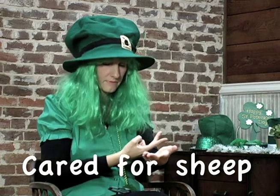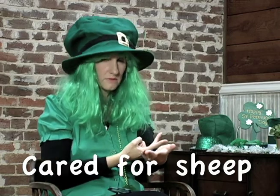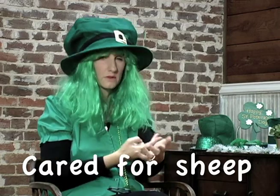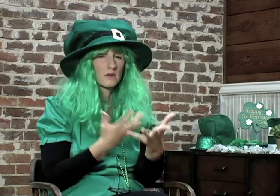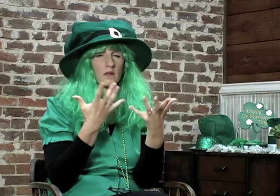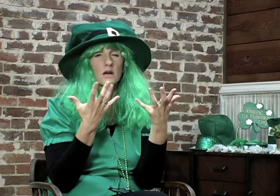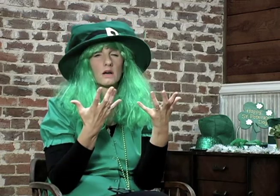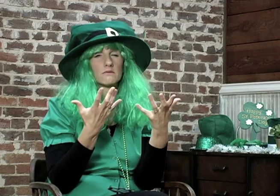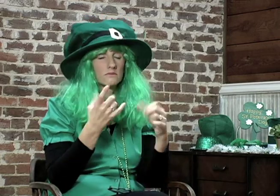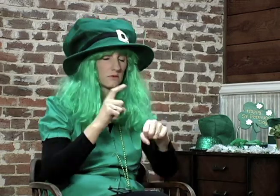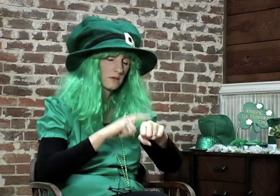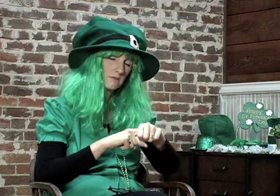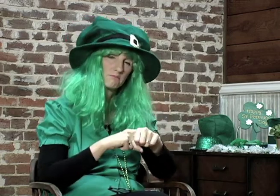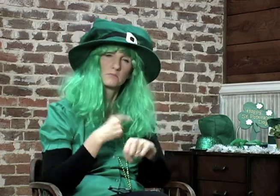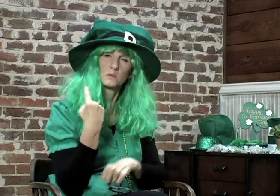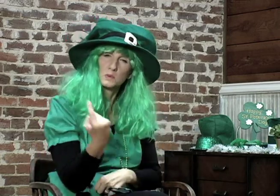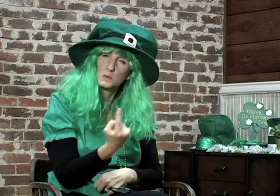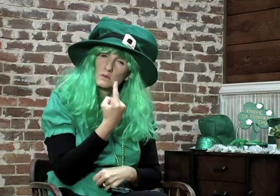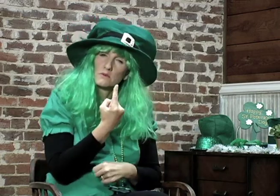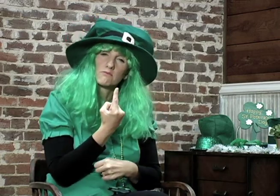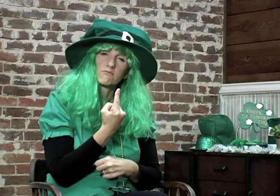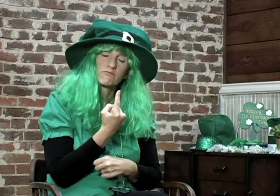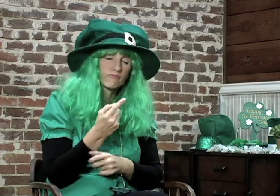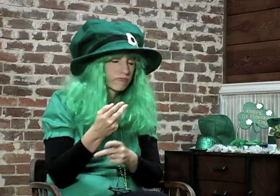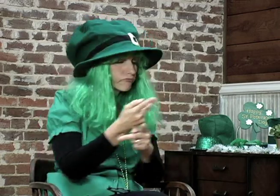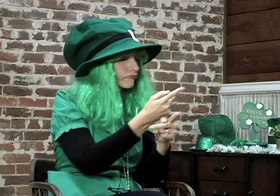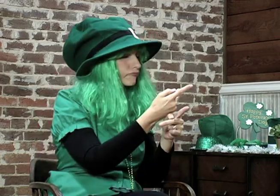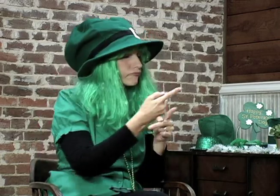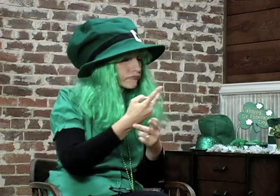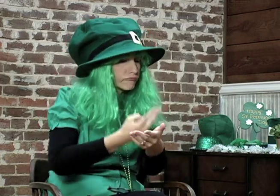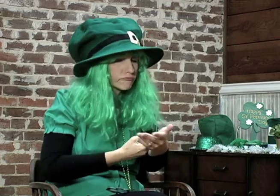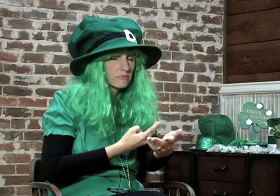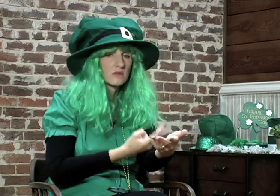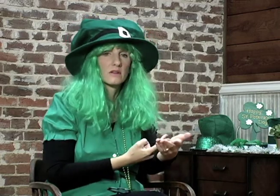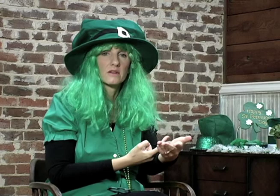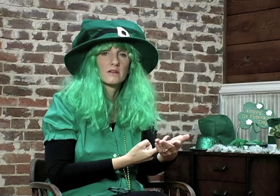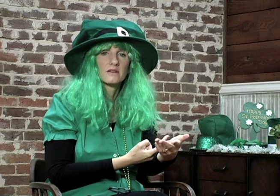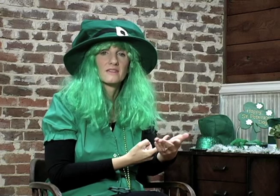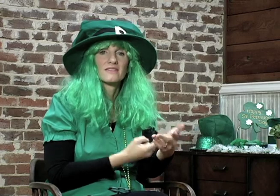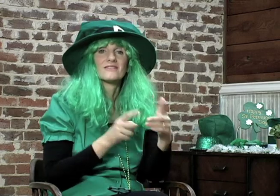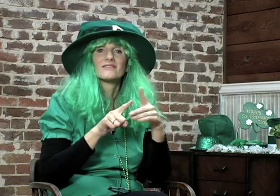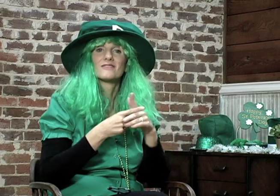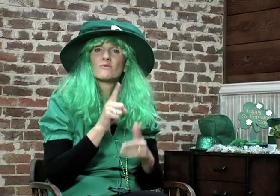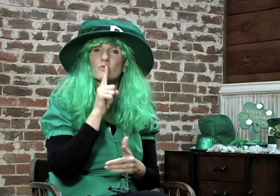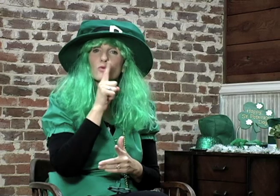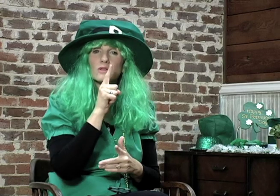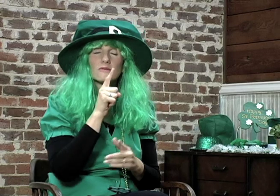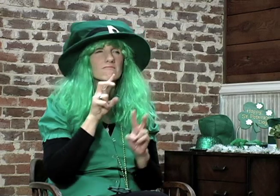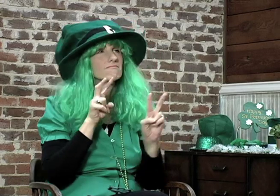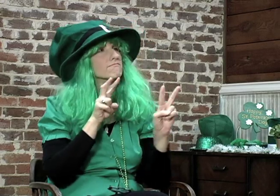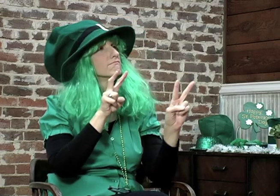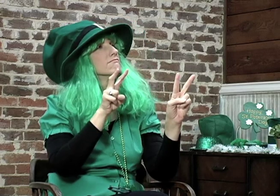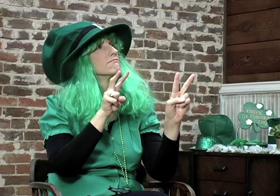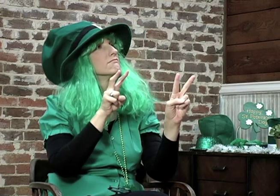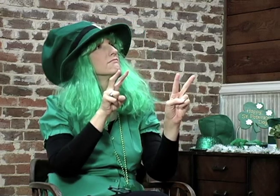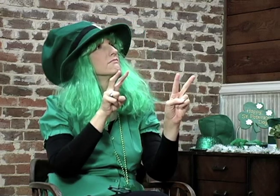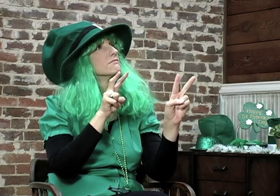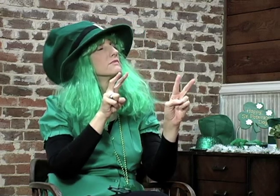he was caring for the sheep, he had a lot of time alone. He would take care of the sheep. And then